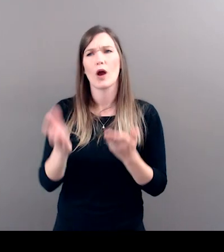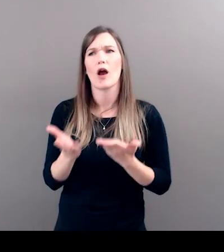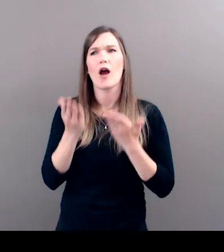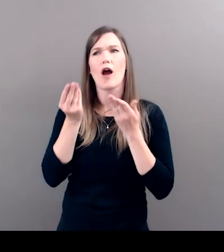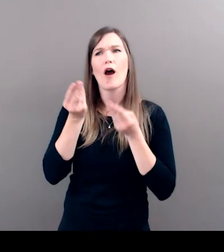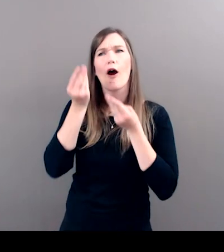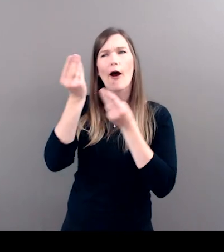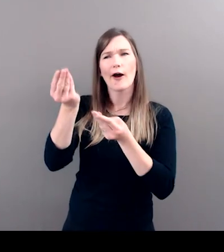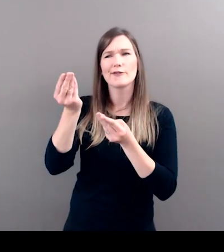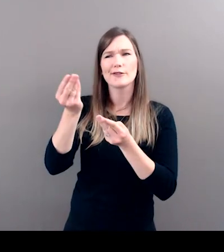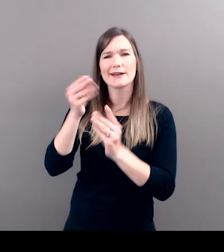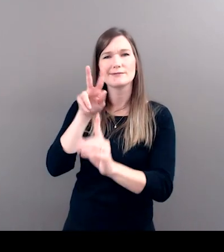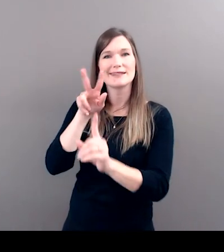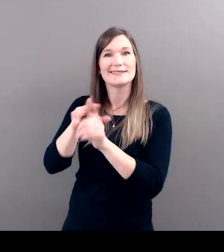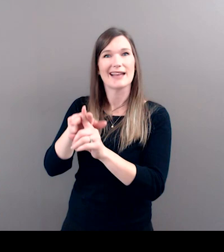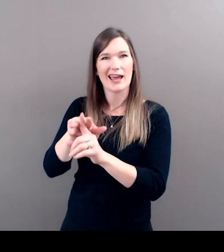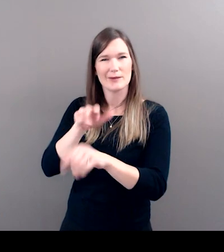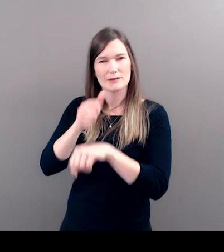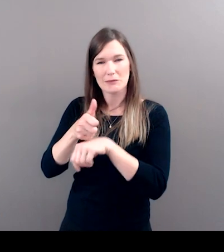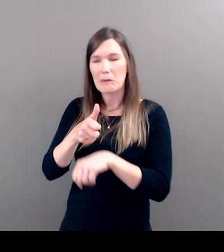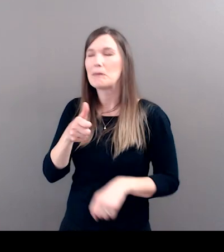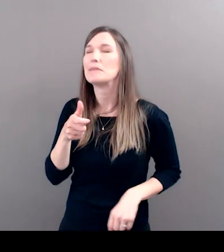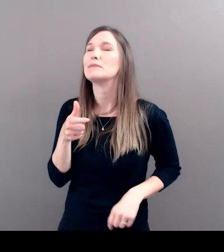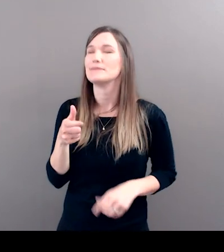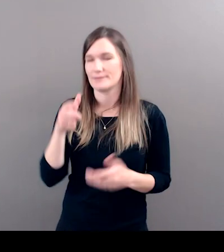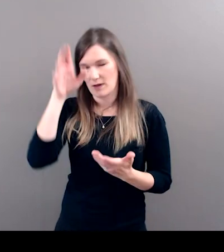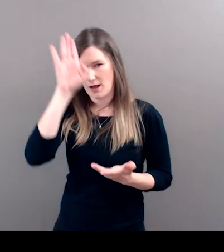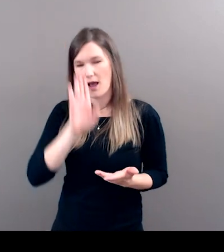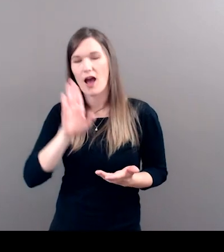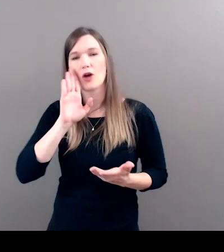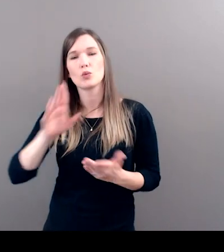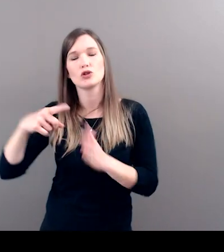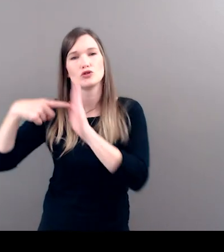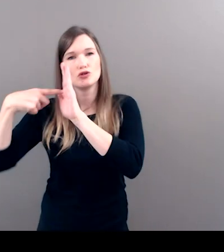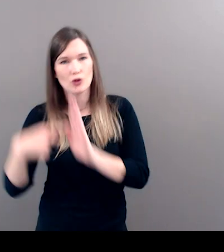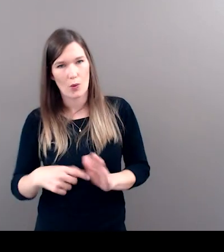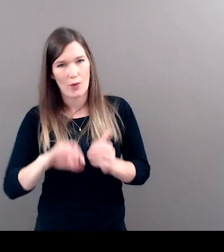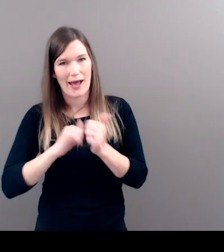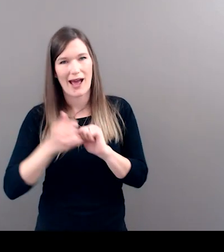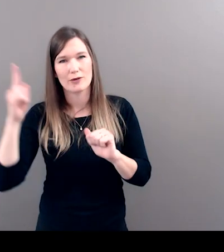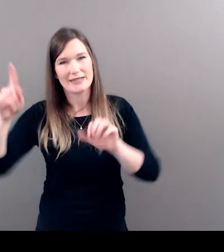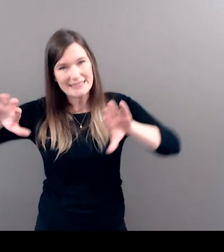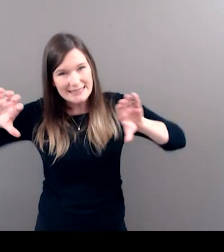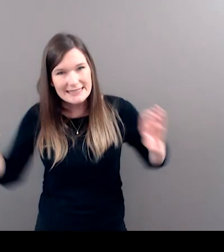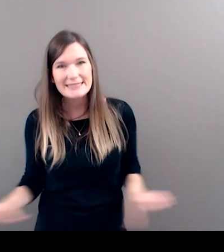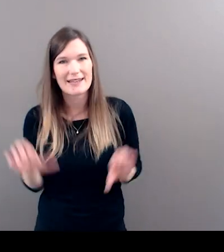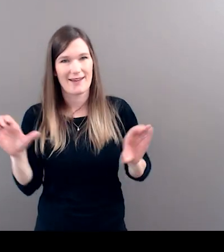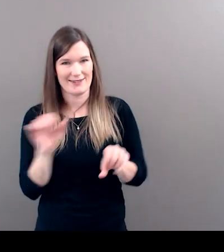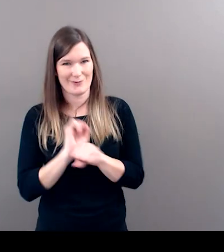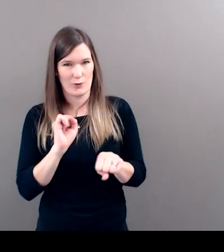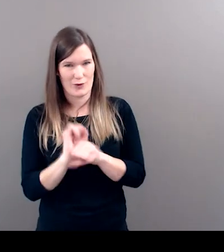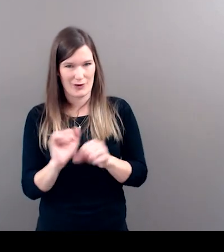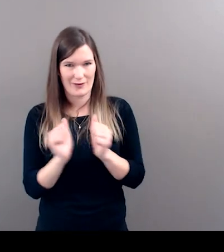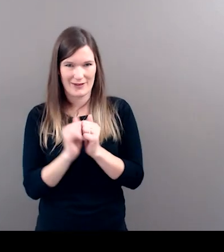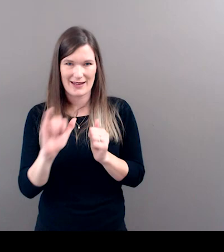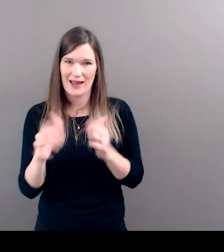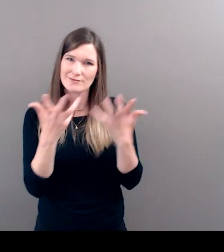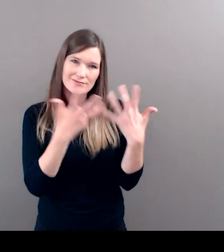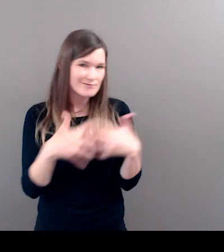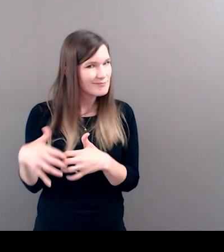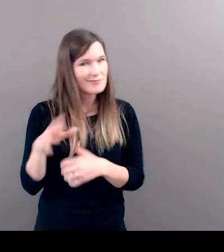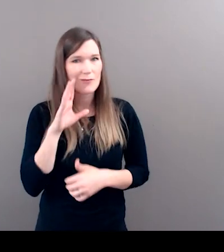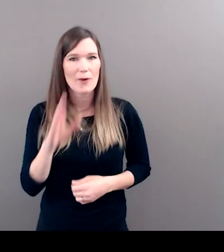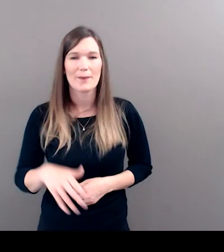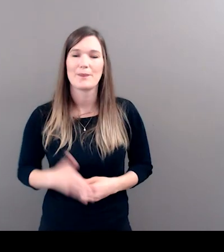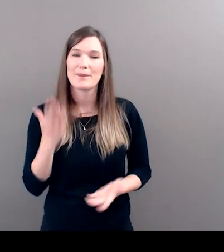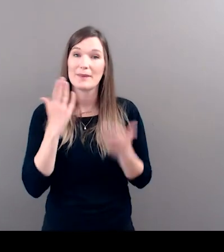that God will show you his fulfillment of that assignment. And it may be part one, and then there's a part two, because he's going to